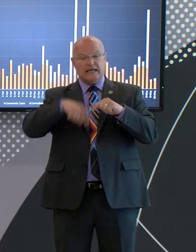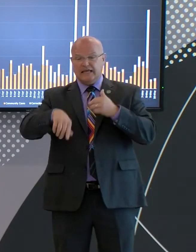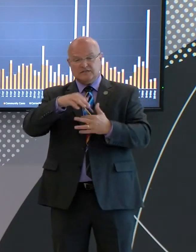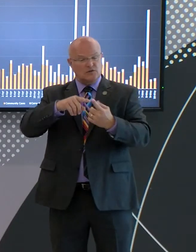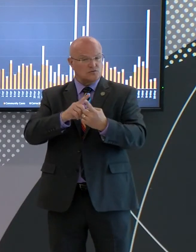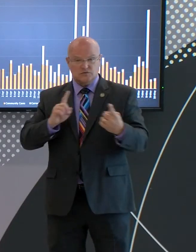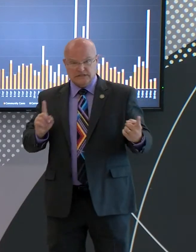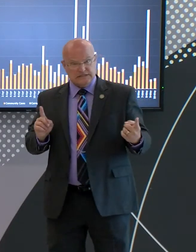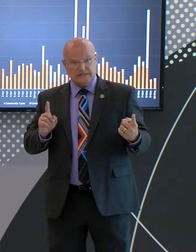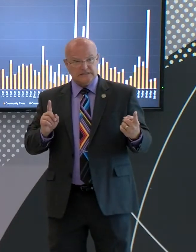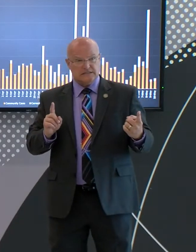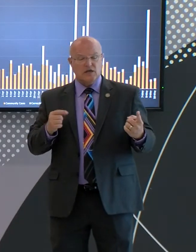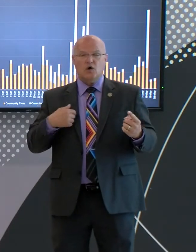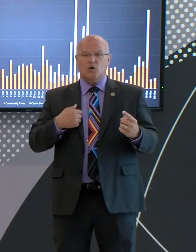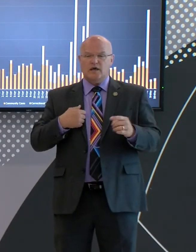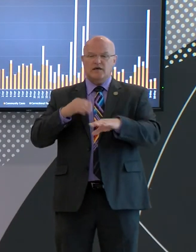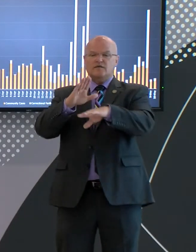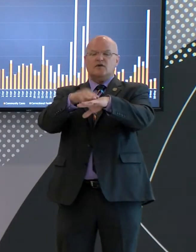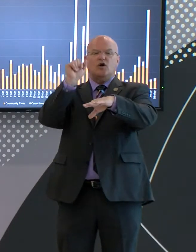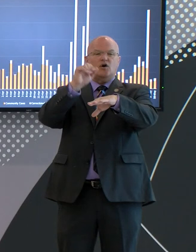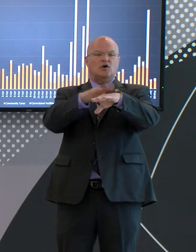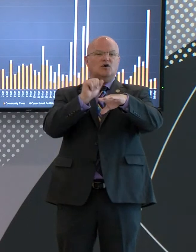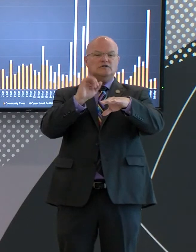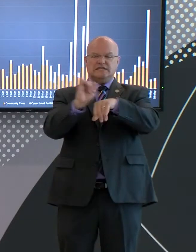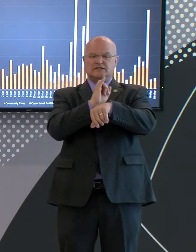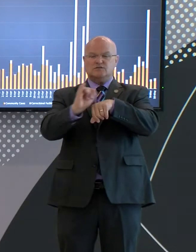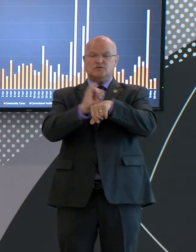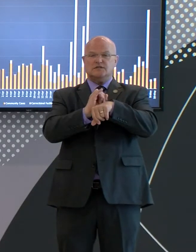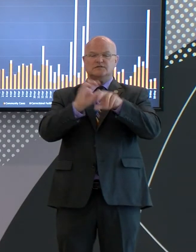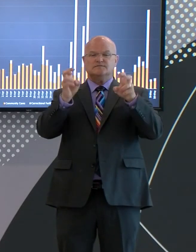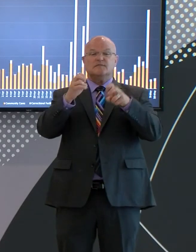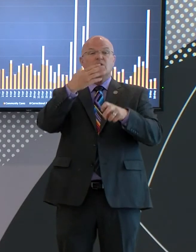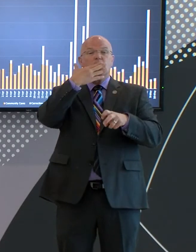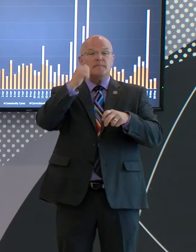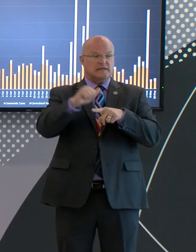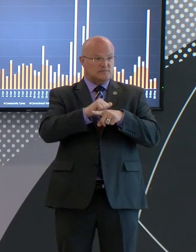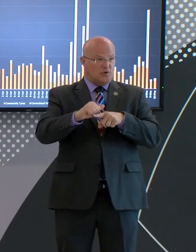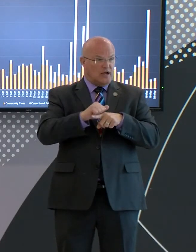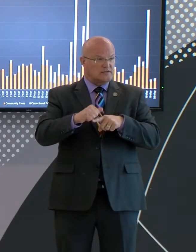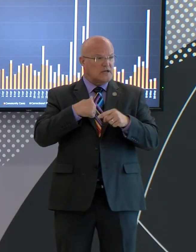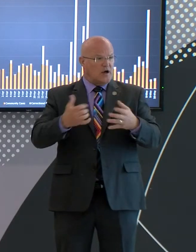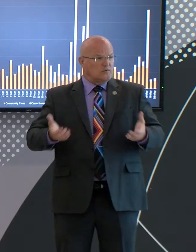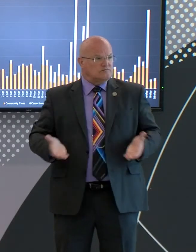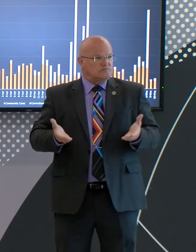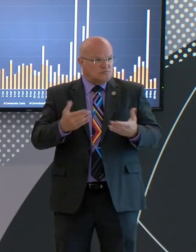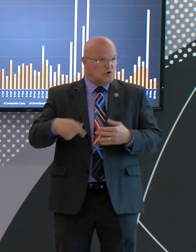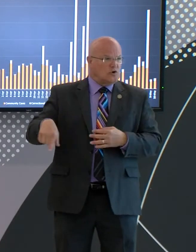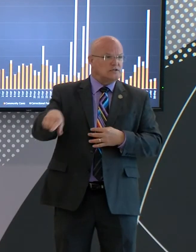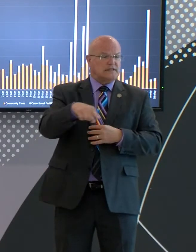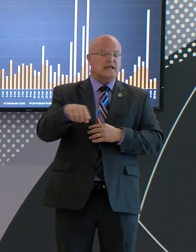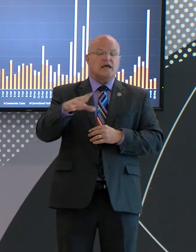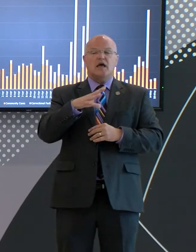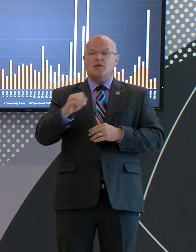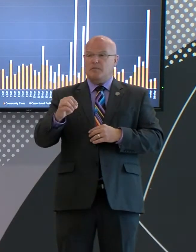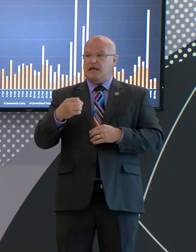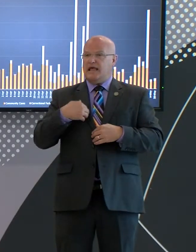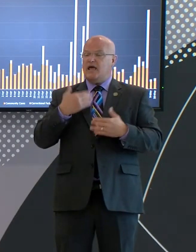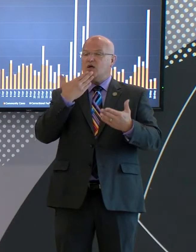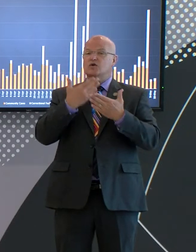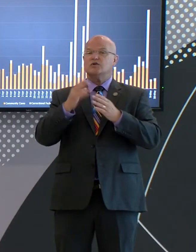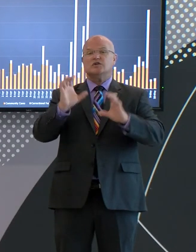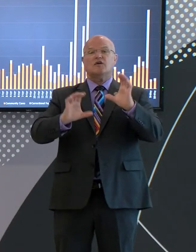social distance. We've called upon our industries to do best practices, and so I just want to urge them. And I just had a